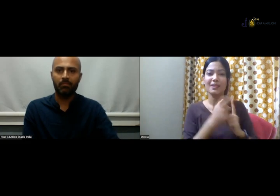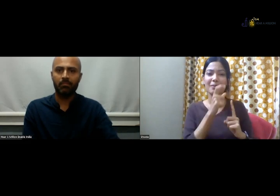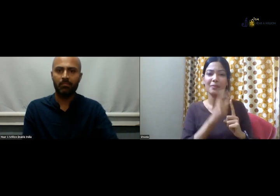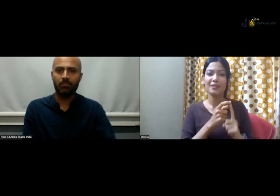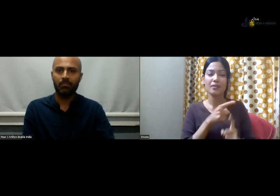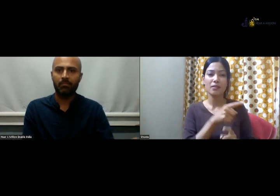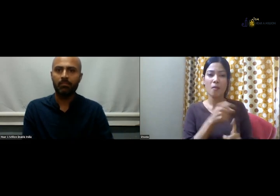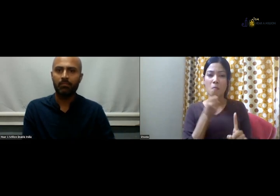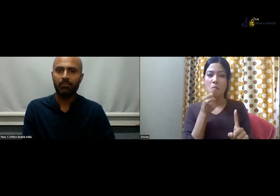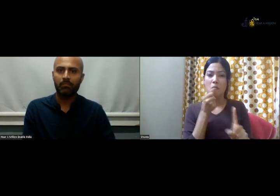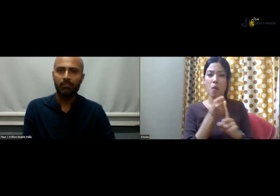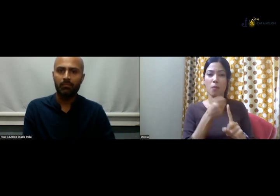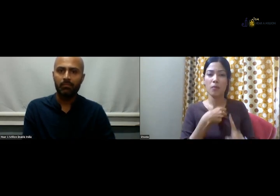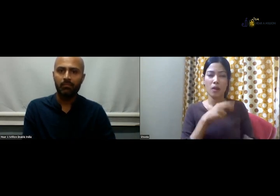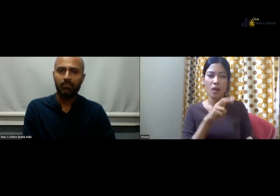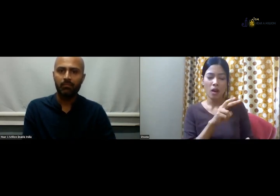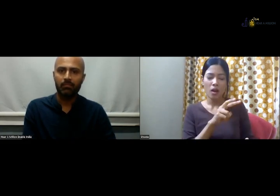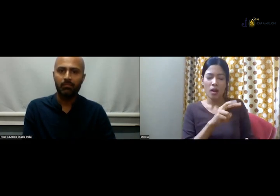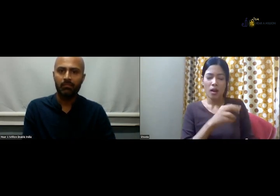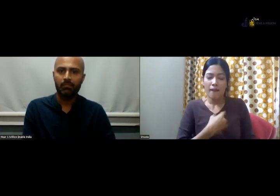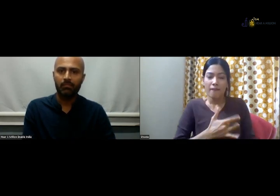And